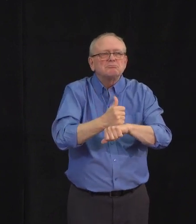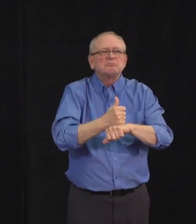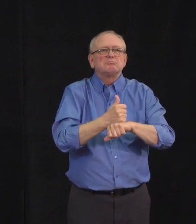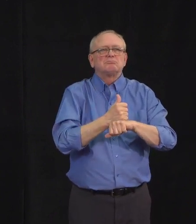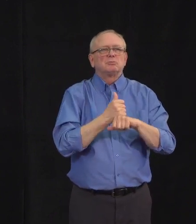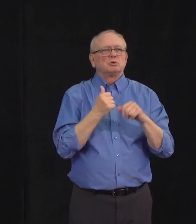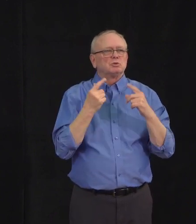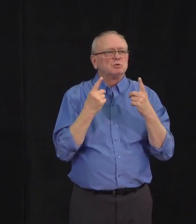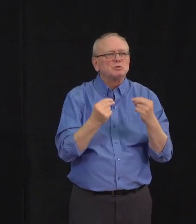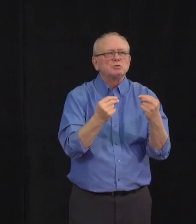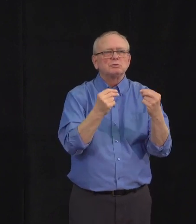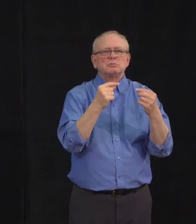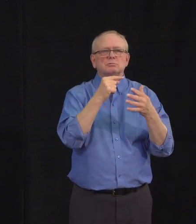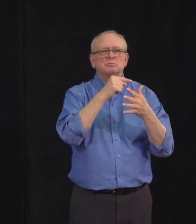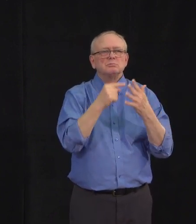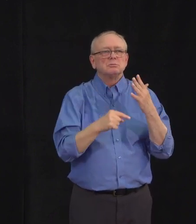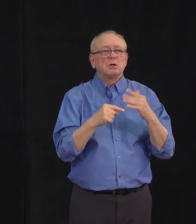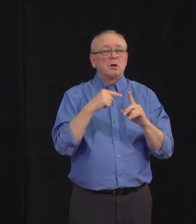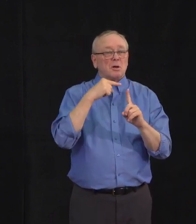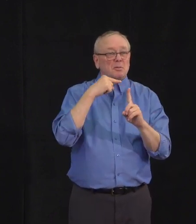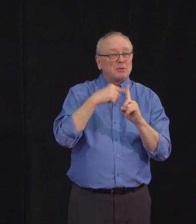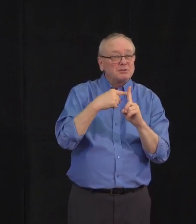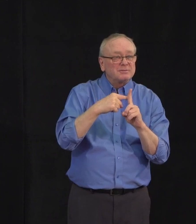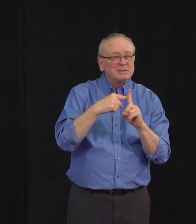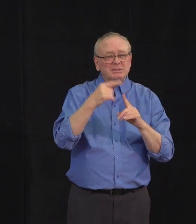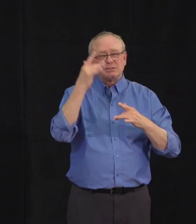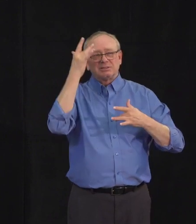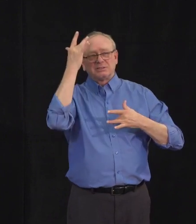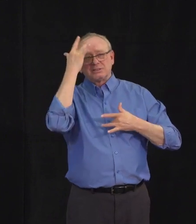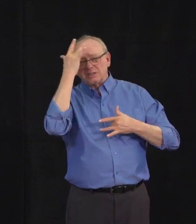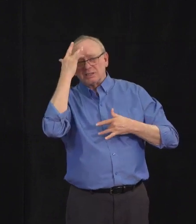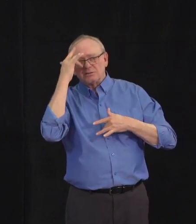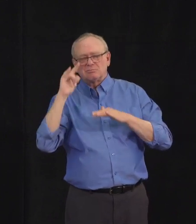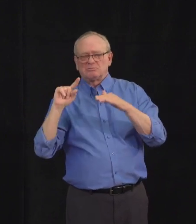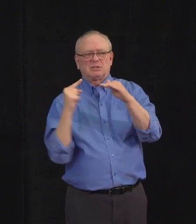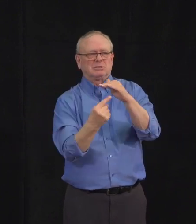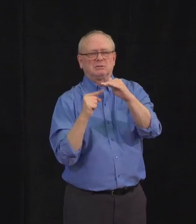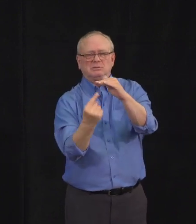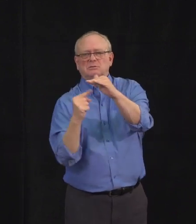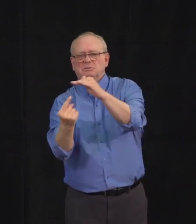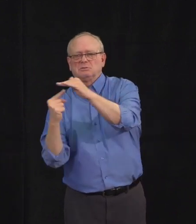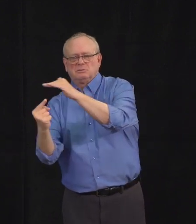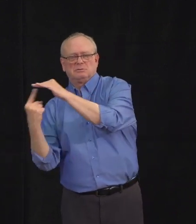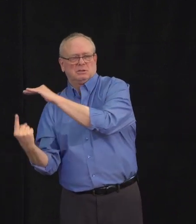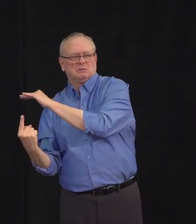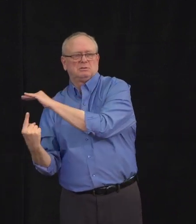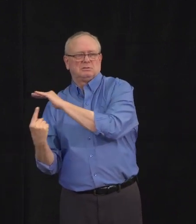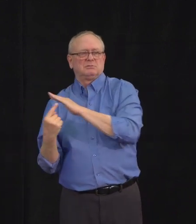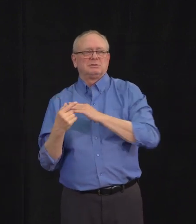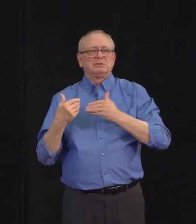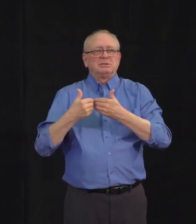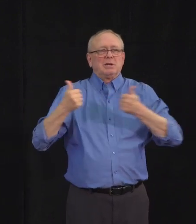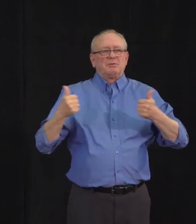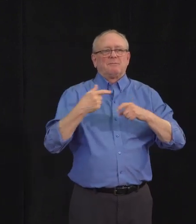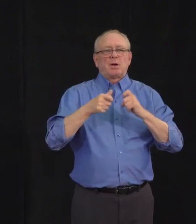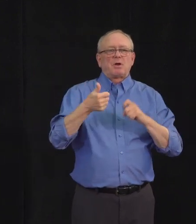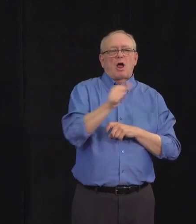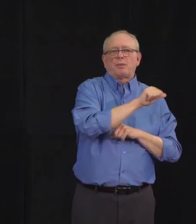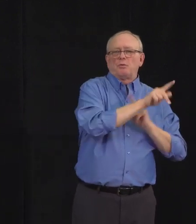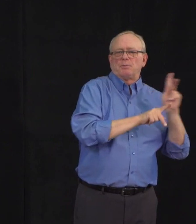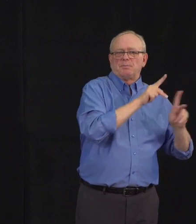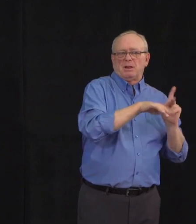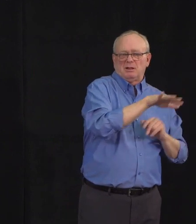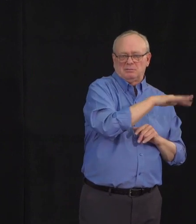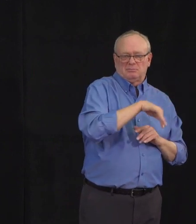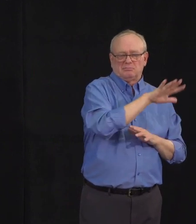and anyone who has any symptoms are isolated and away from others. And they've also made sure that all of the other workers